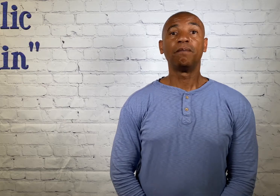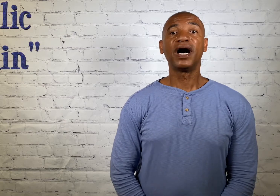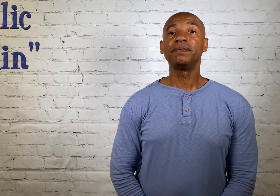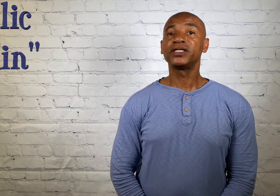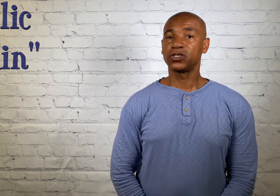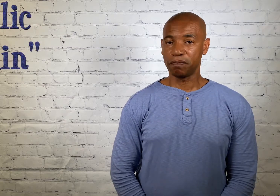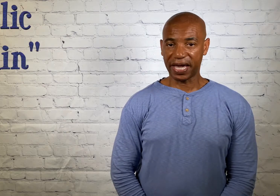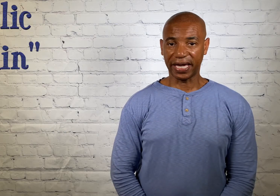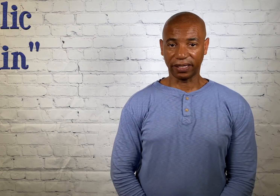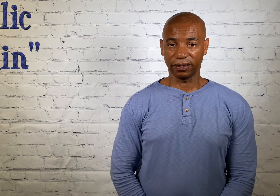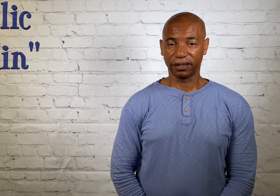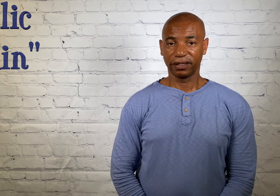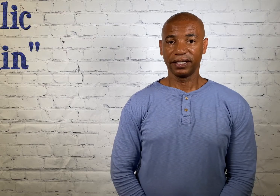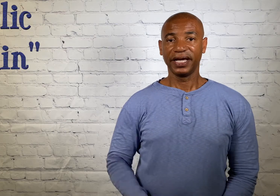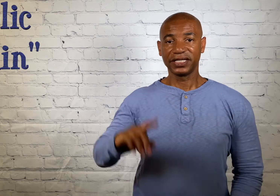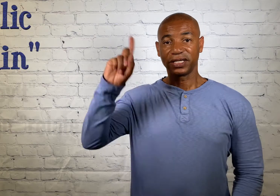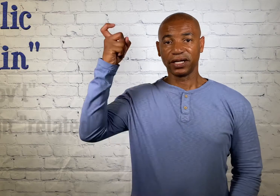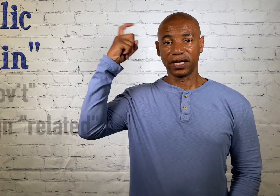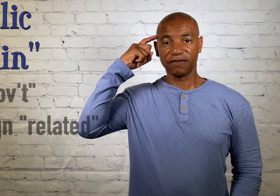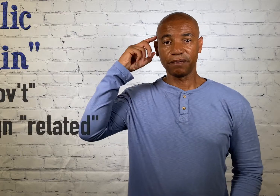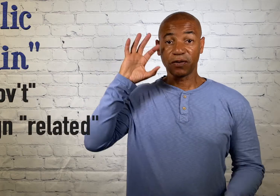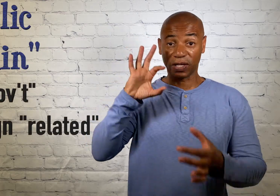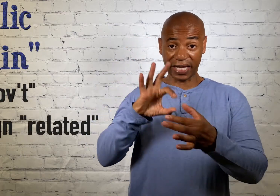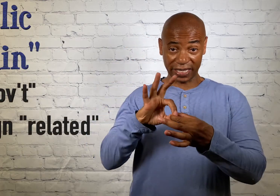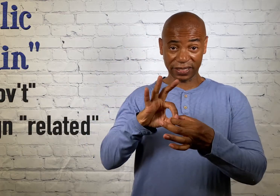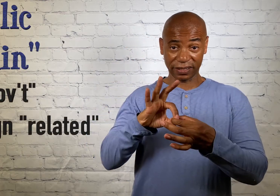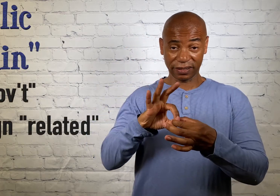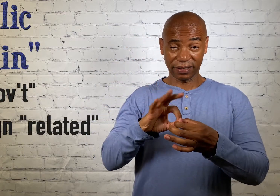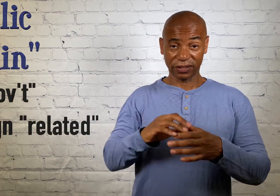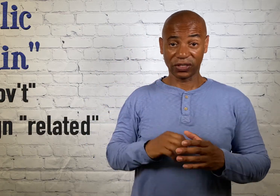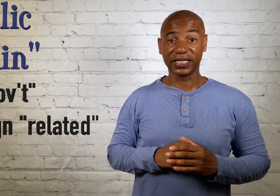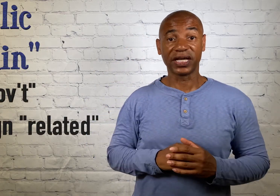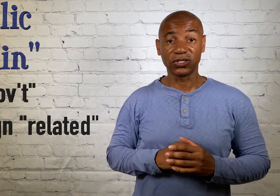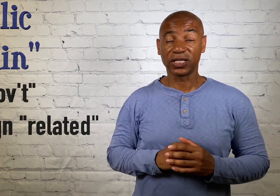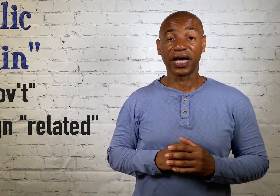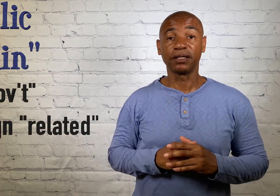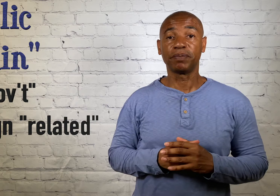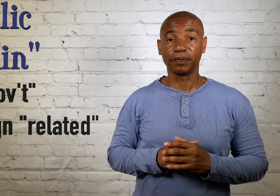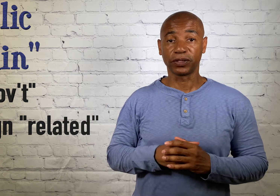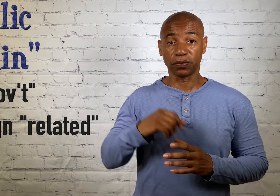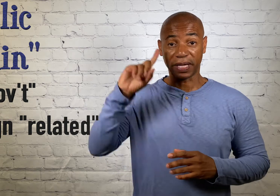Public domain is government related. So that's how you sign public domain.